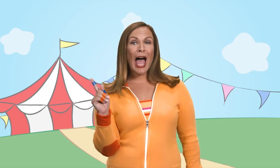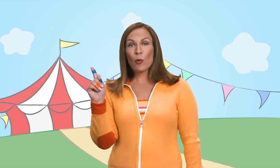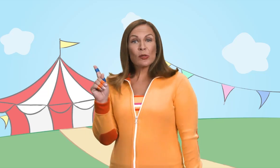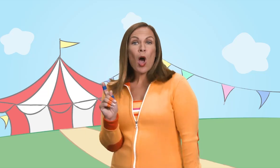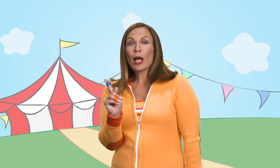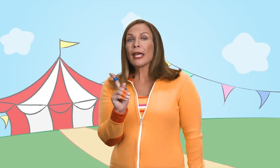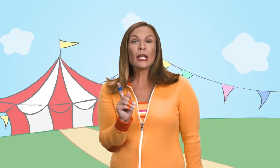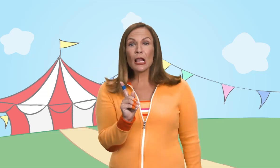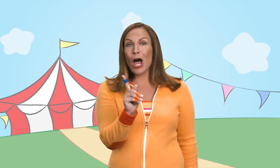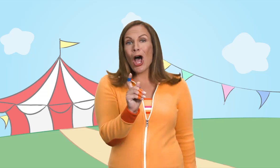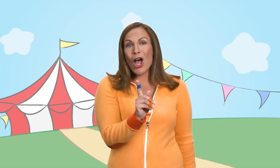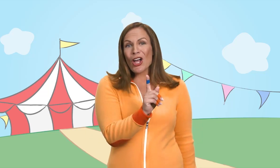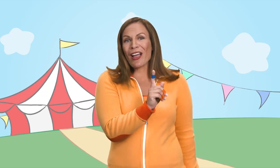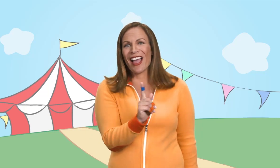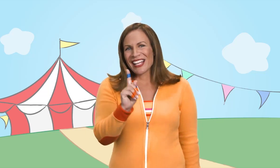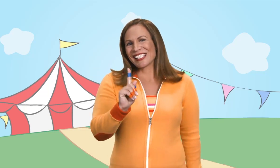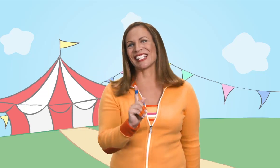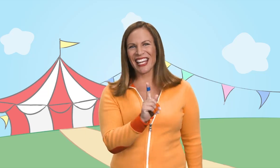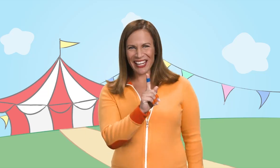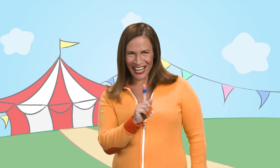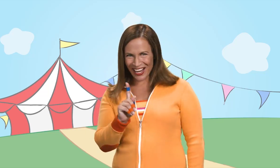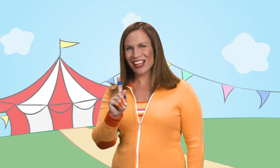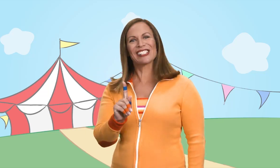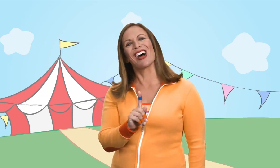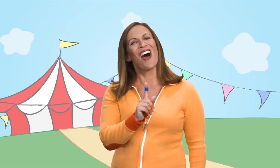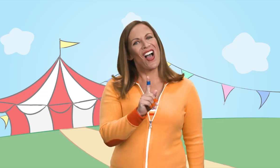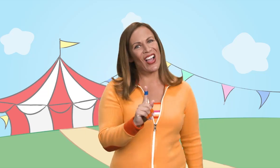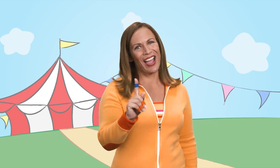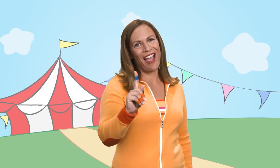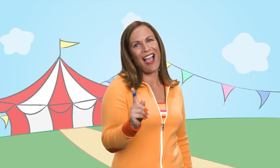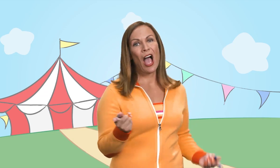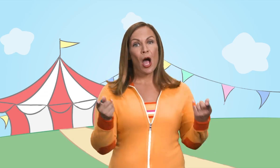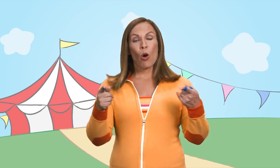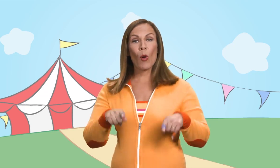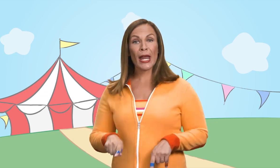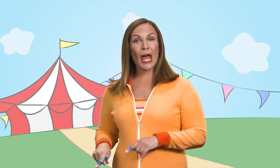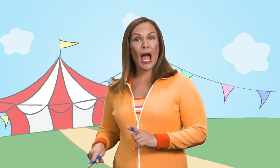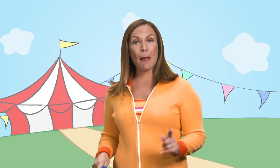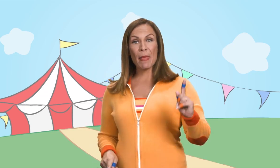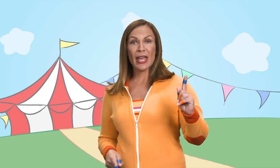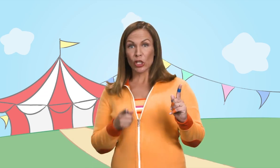I was walking along, singing a song, when I met